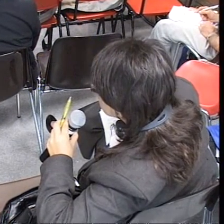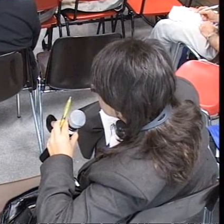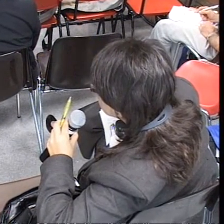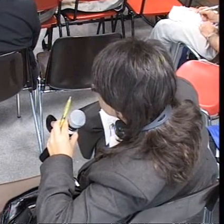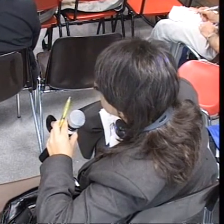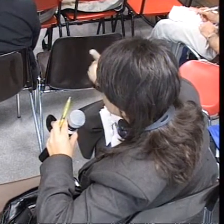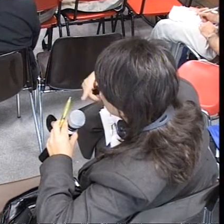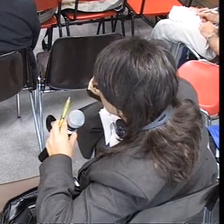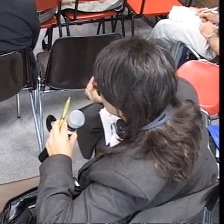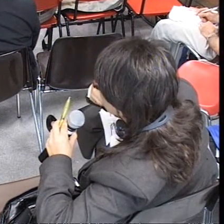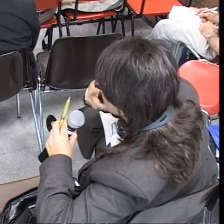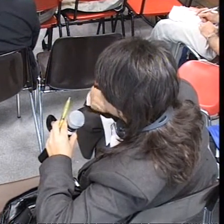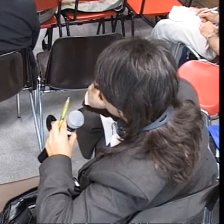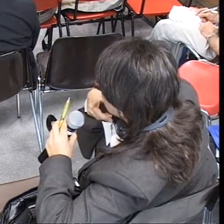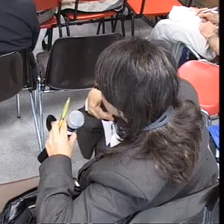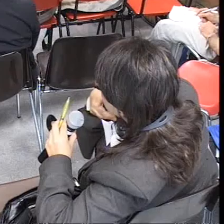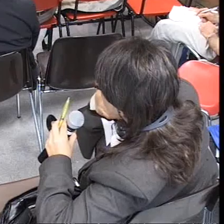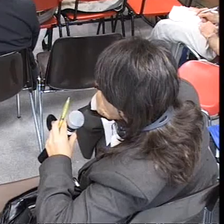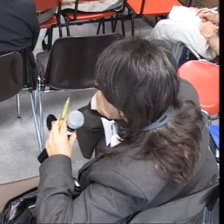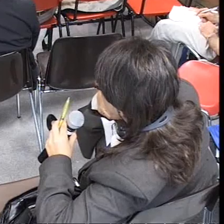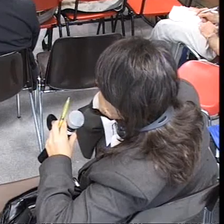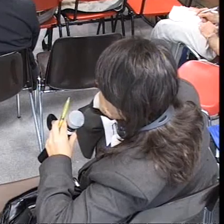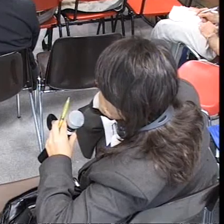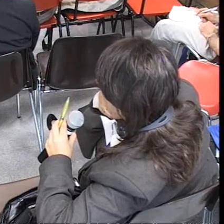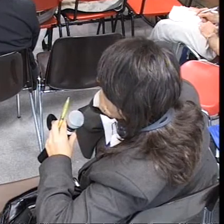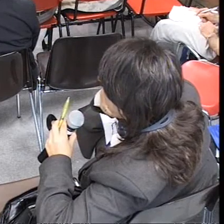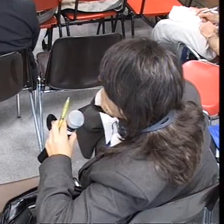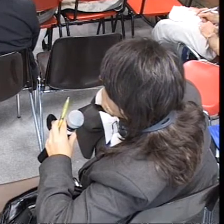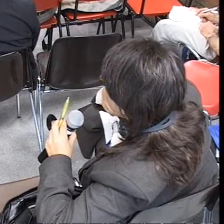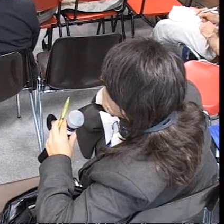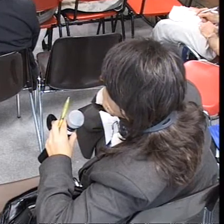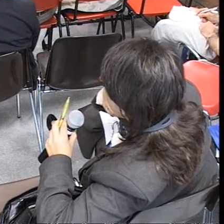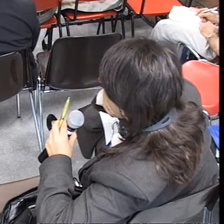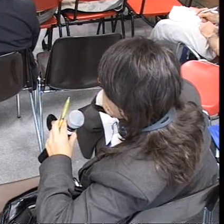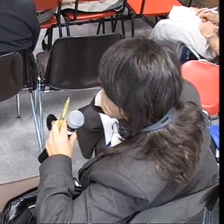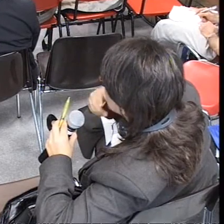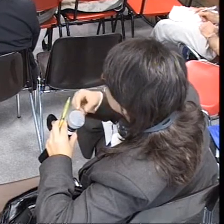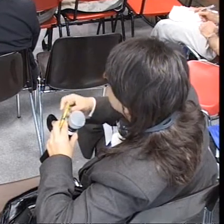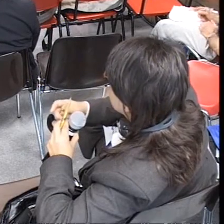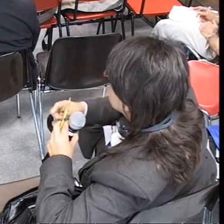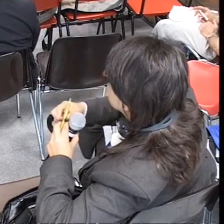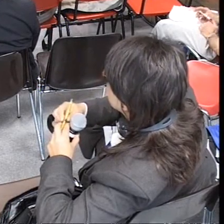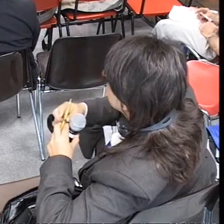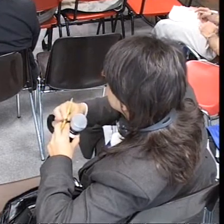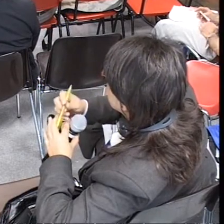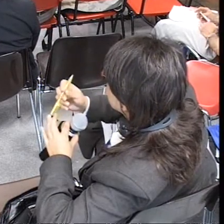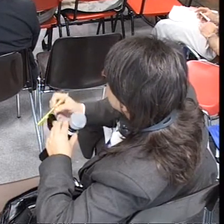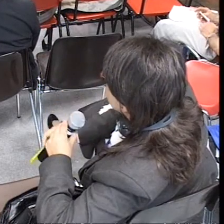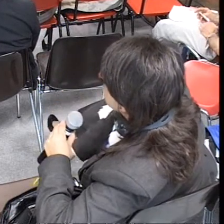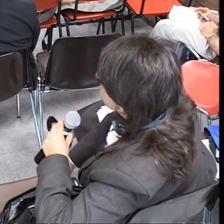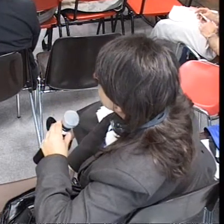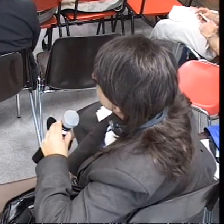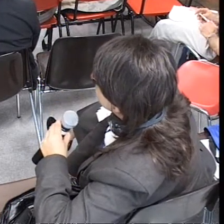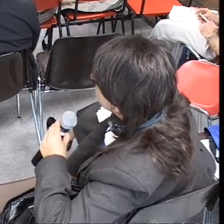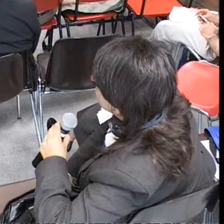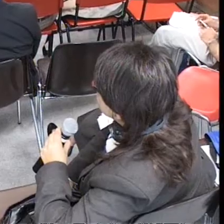Would the system, through a phone call, be able to reproduce what is being listened to and then the person will read it on the lips? Yes, that's